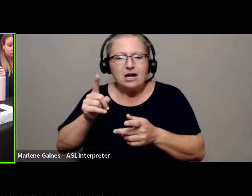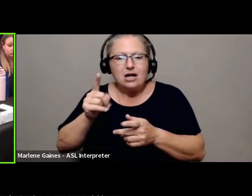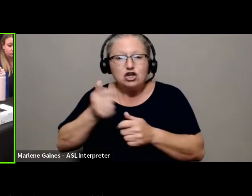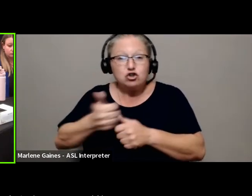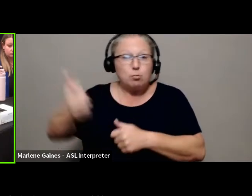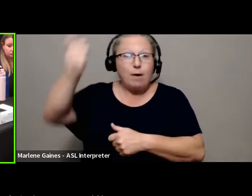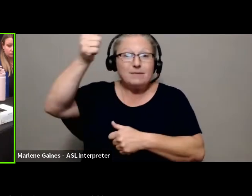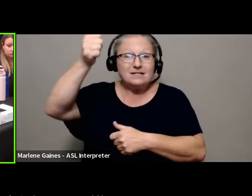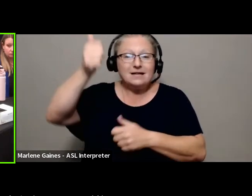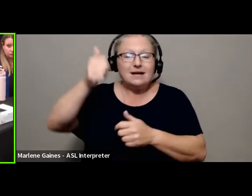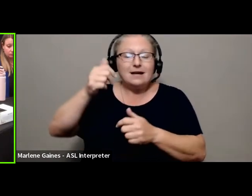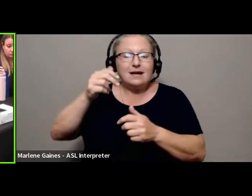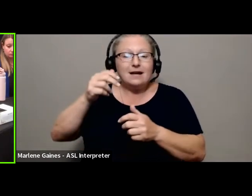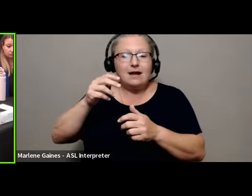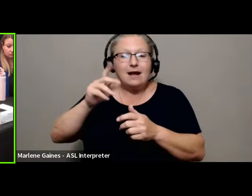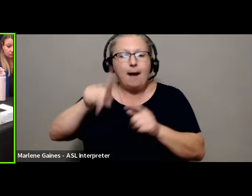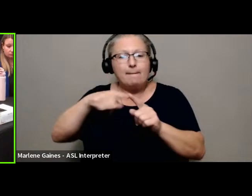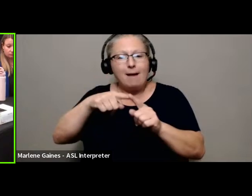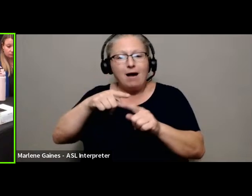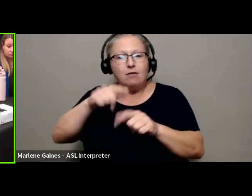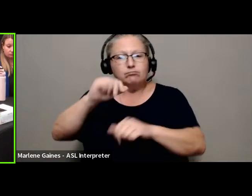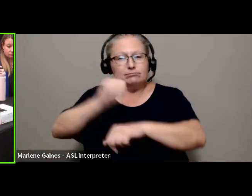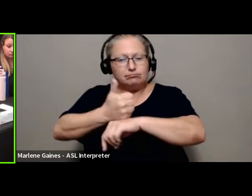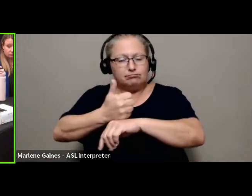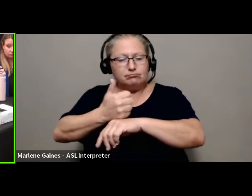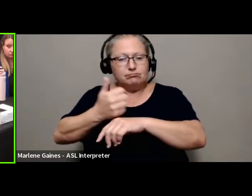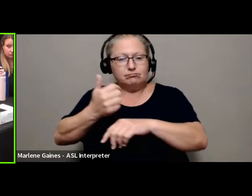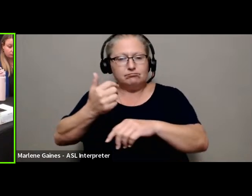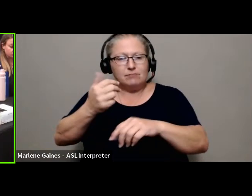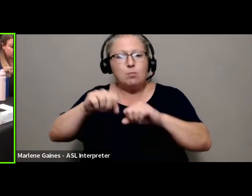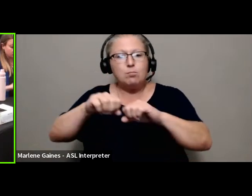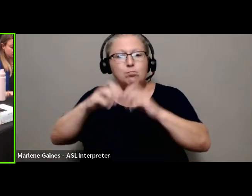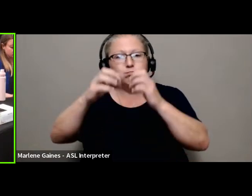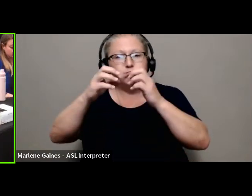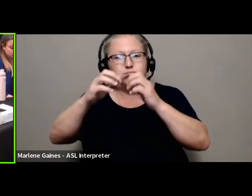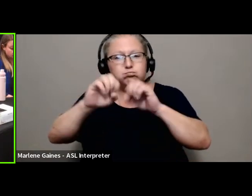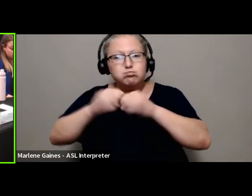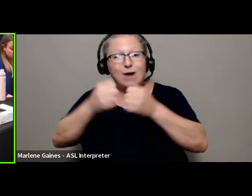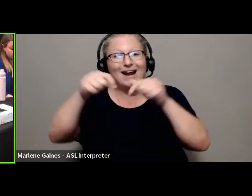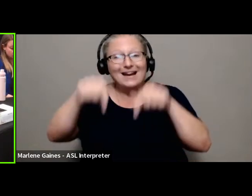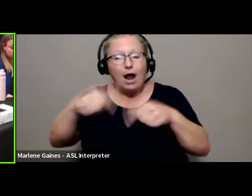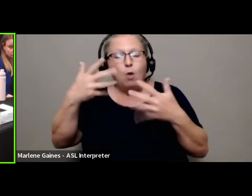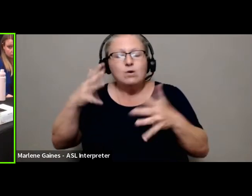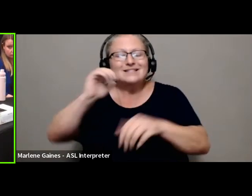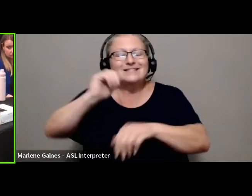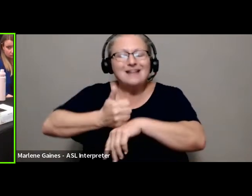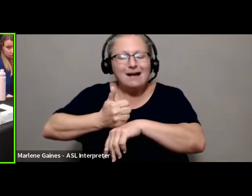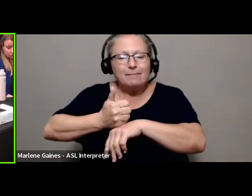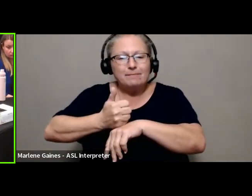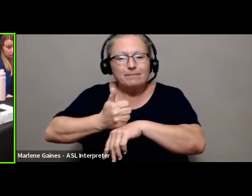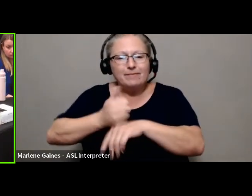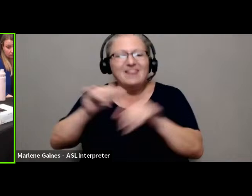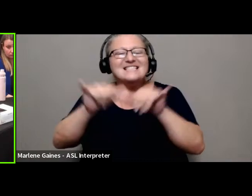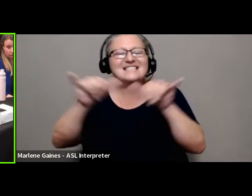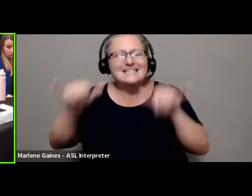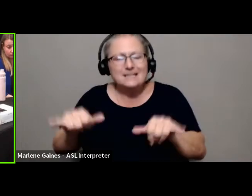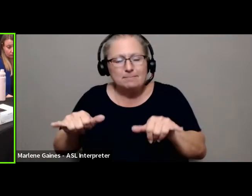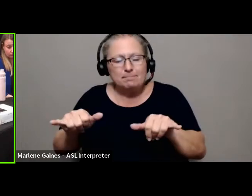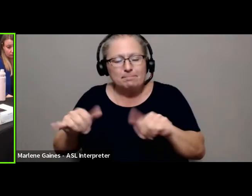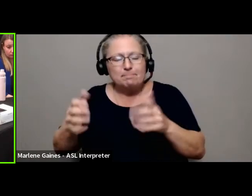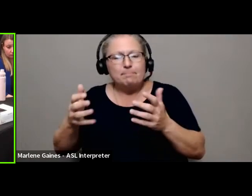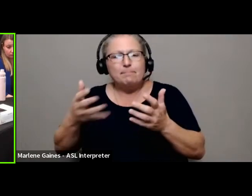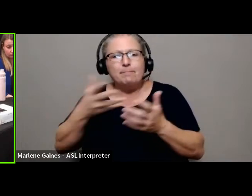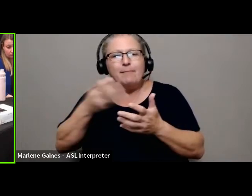supremacy has to deal with establishment and breaking down what is established. Because the systems